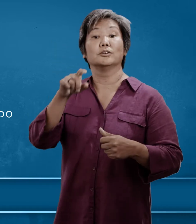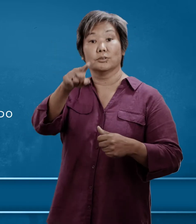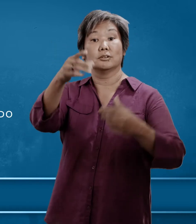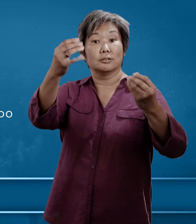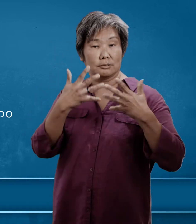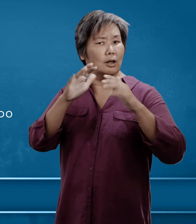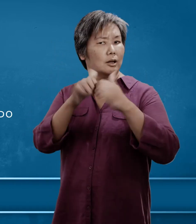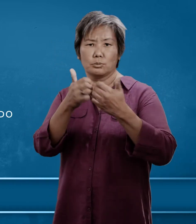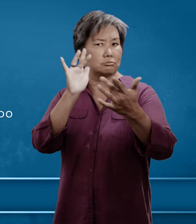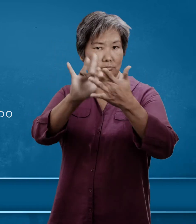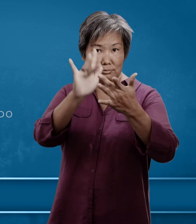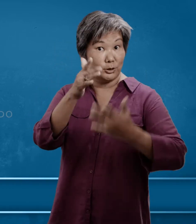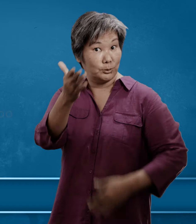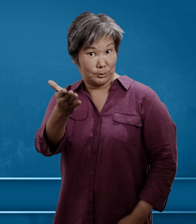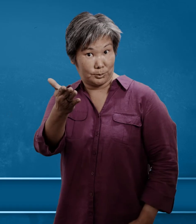know how to contact you.